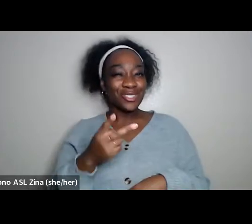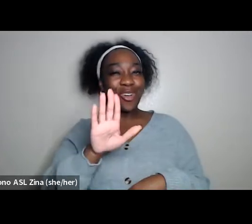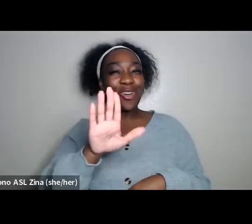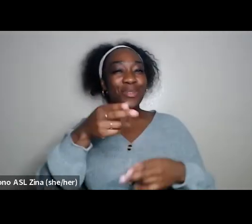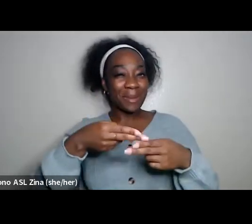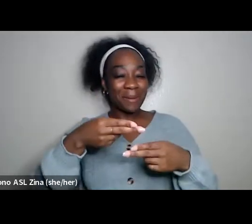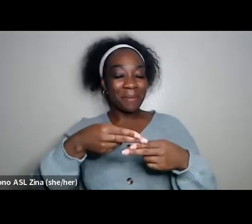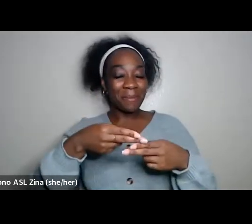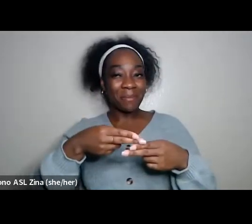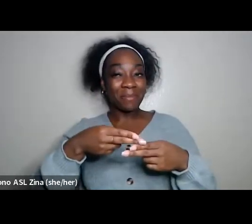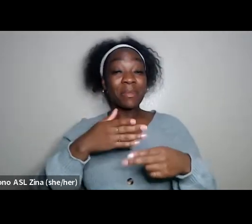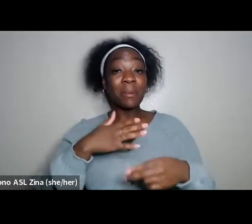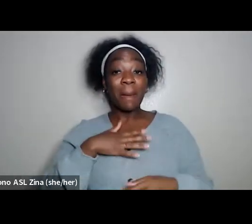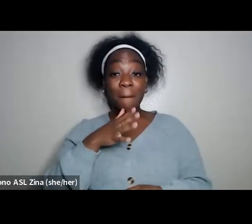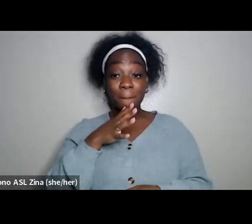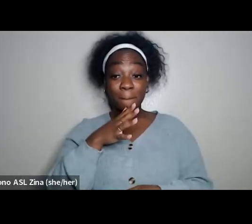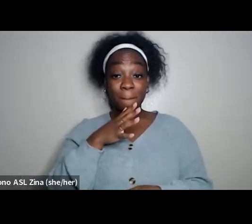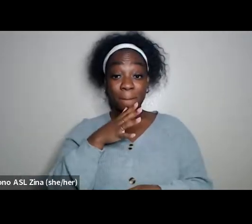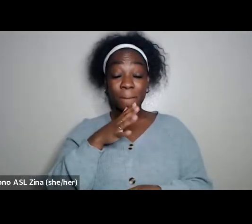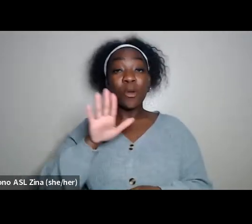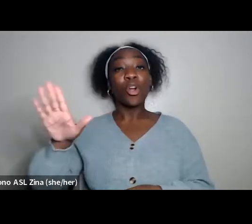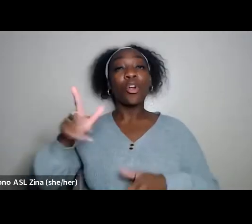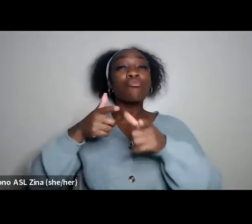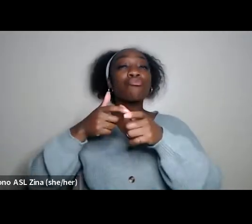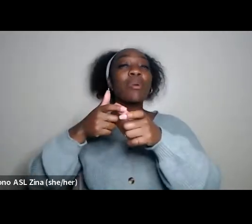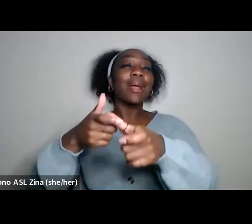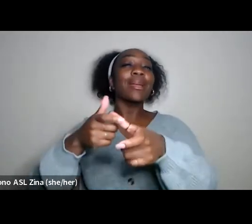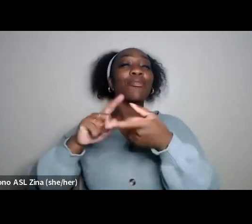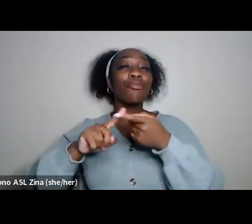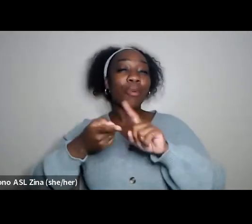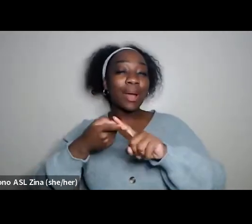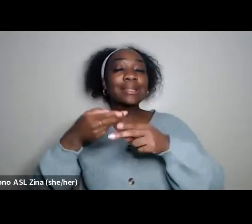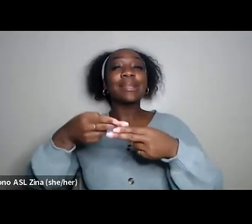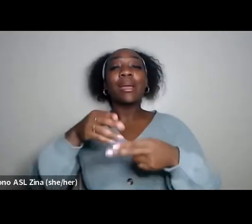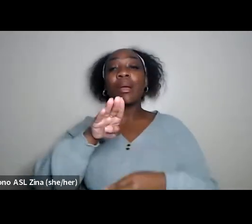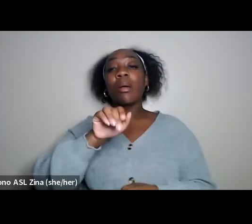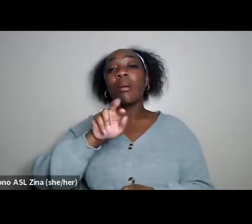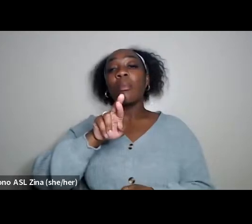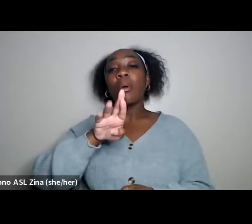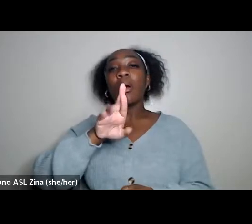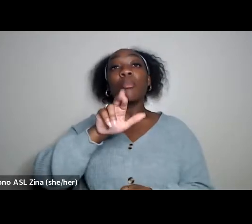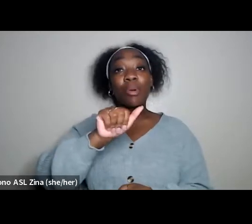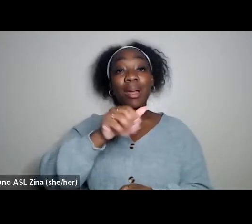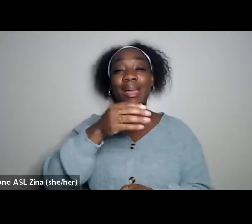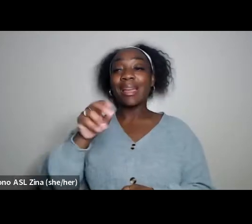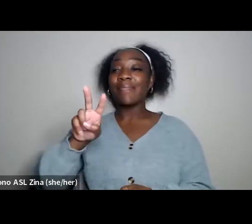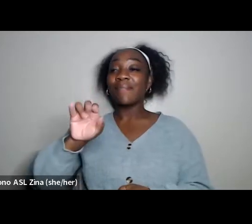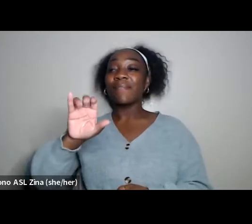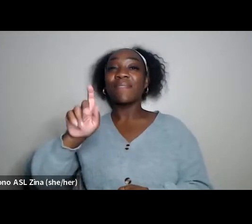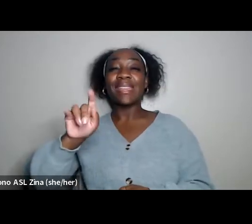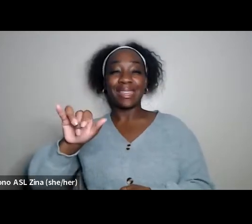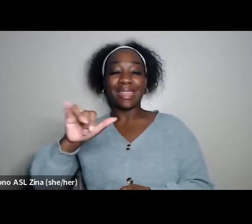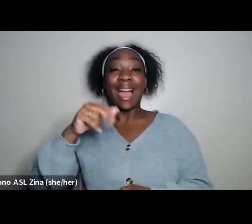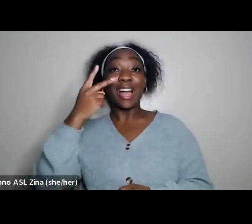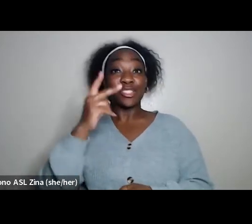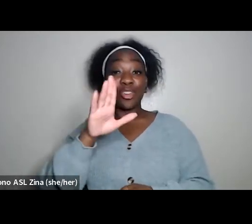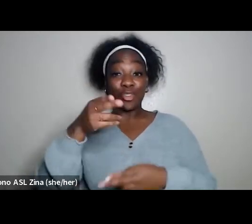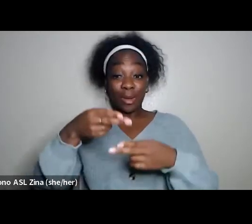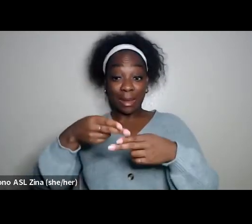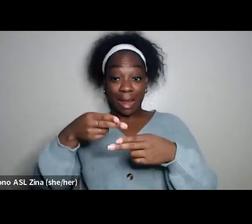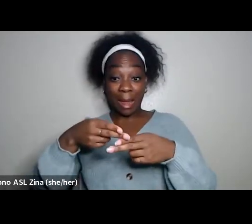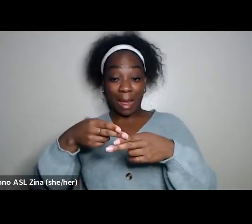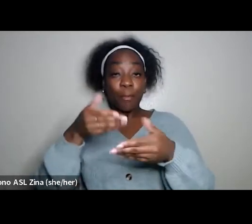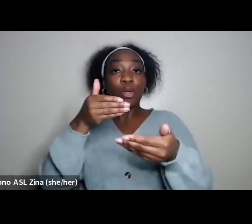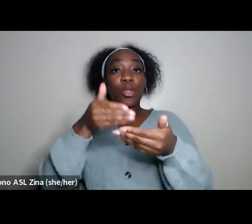and my mom's running buddies are Barbara and Vicky. And I saw you next to Barbara and thought maybe it